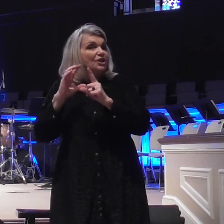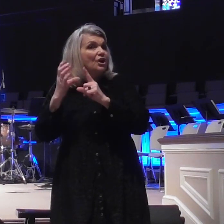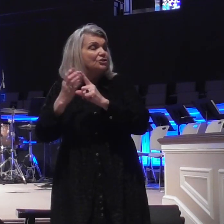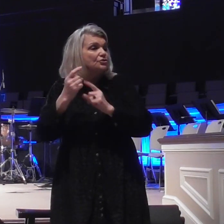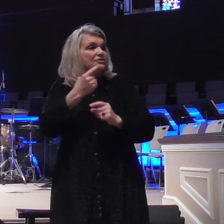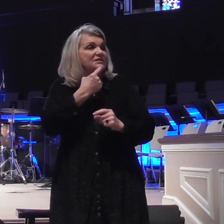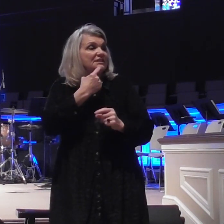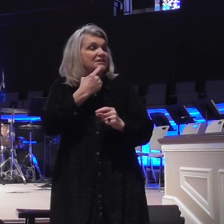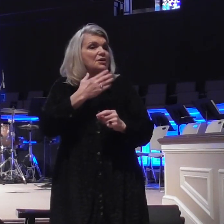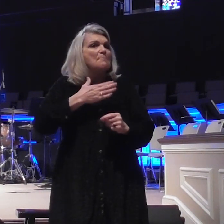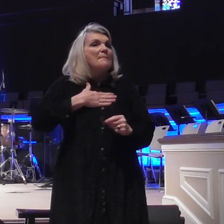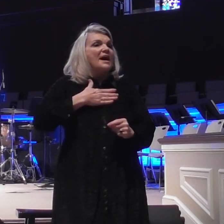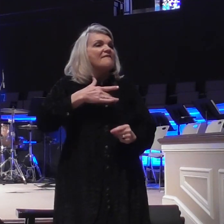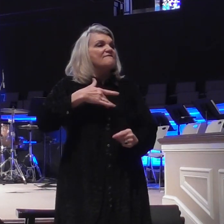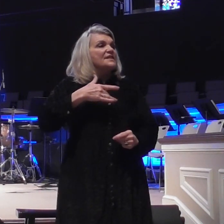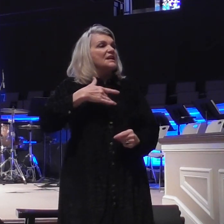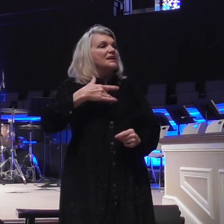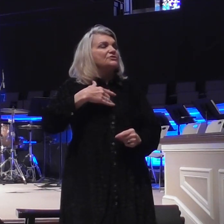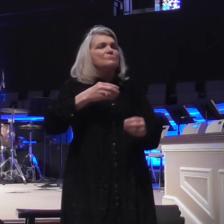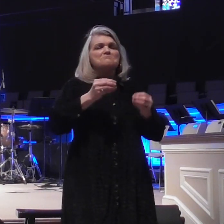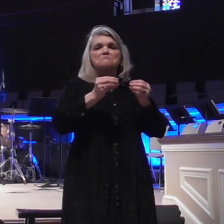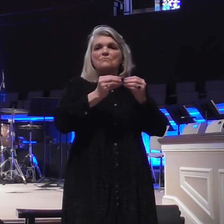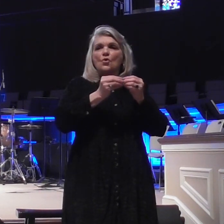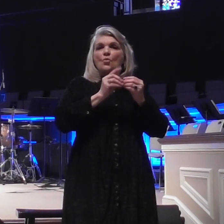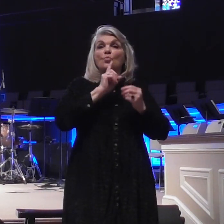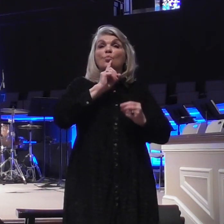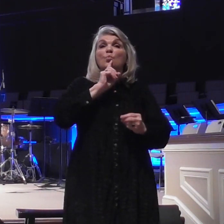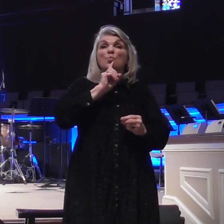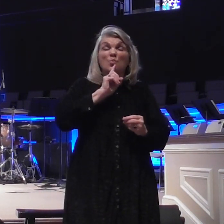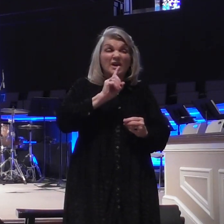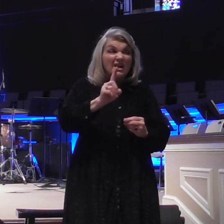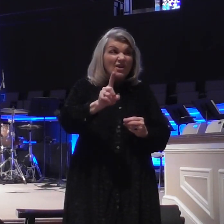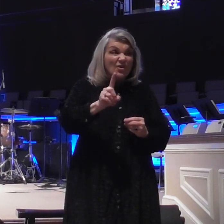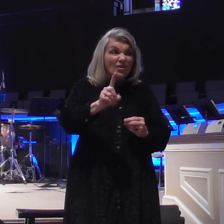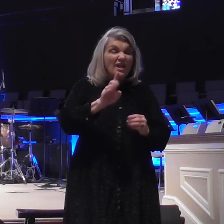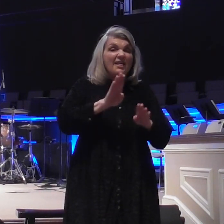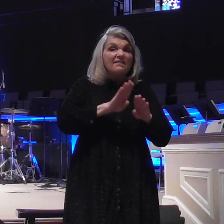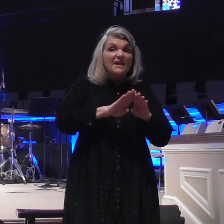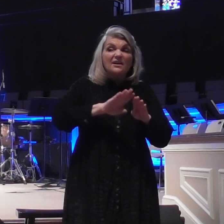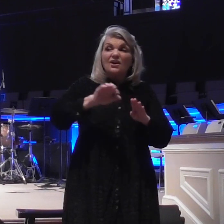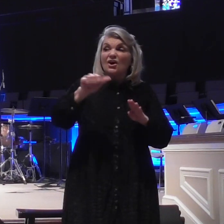My feelings are more real than others.